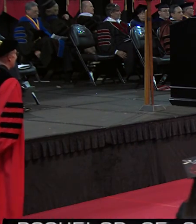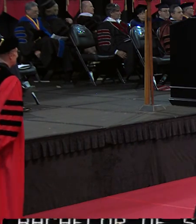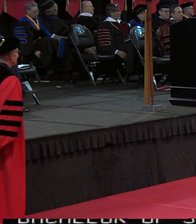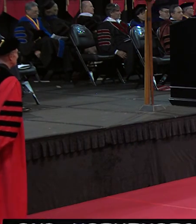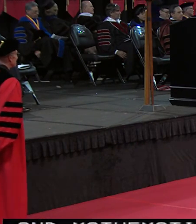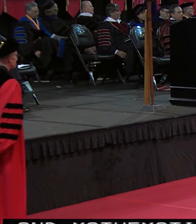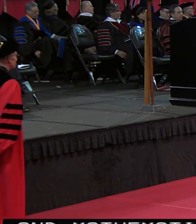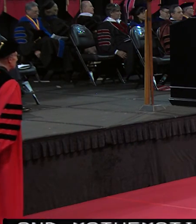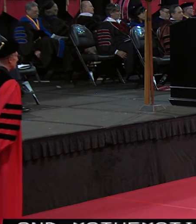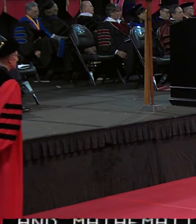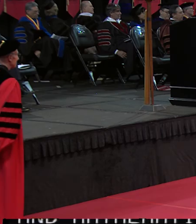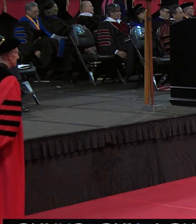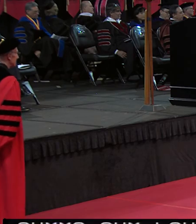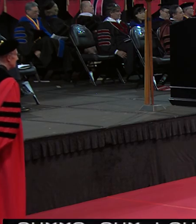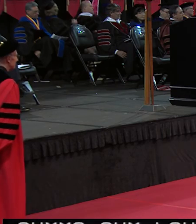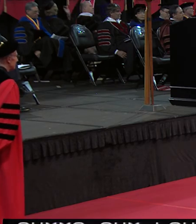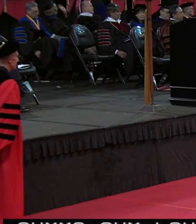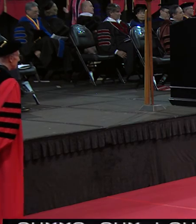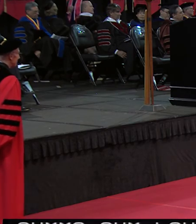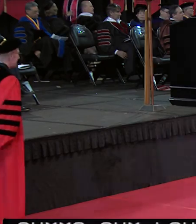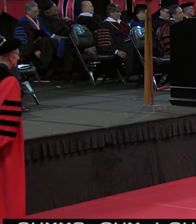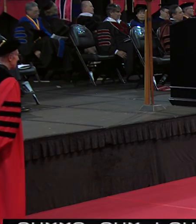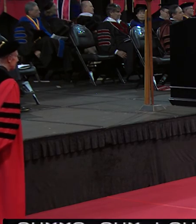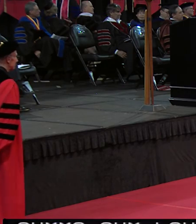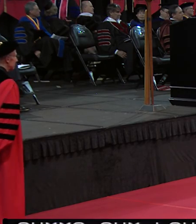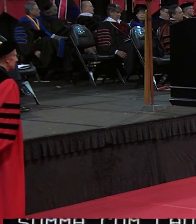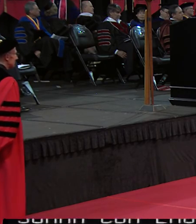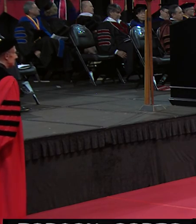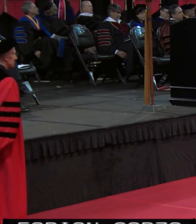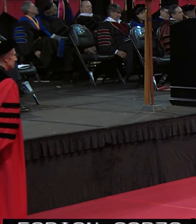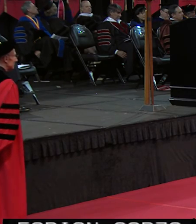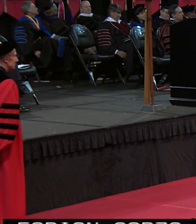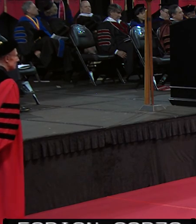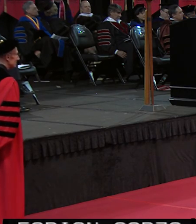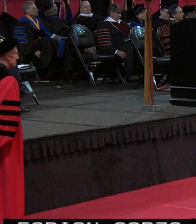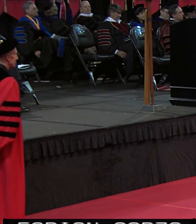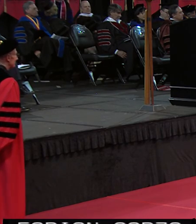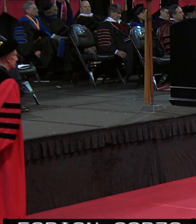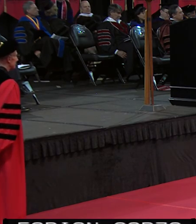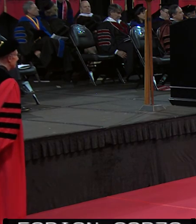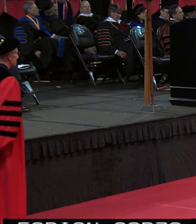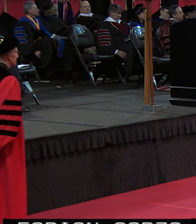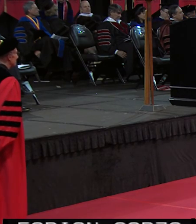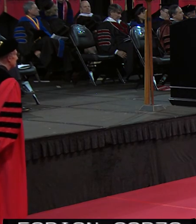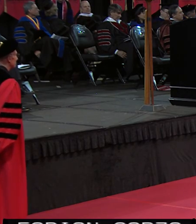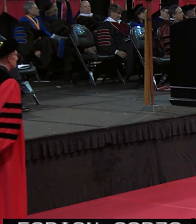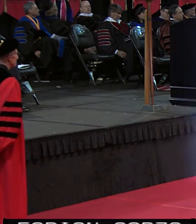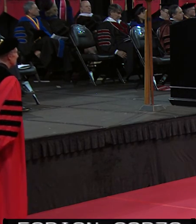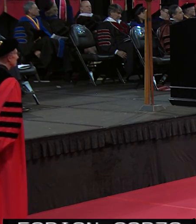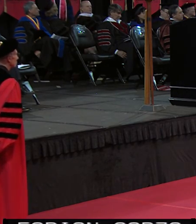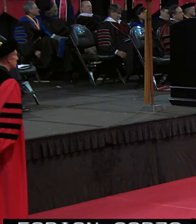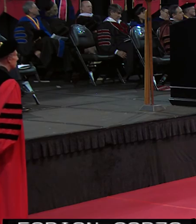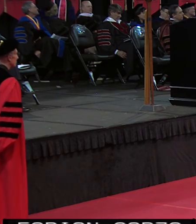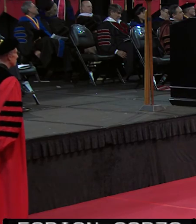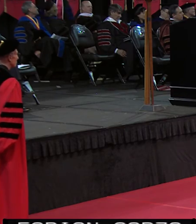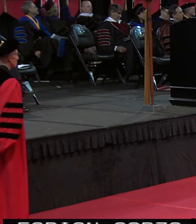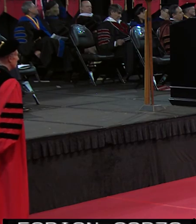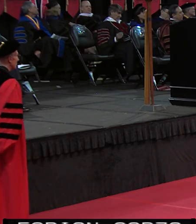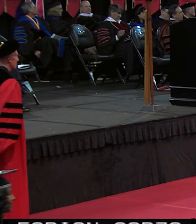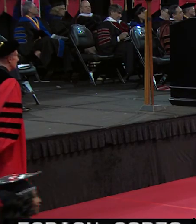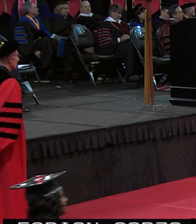For the Bachelor of Science in Physics, with a second degree in Electrical